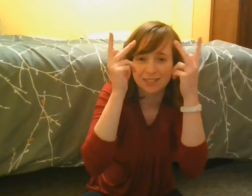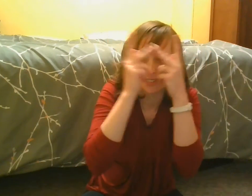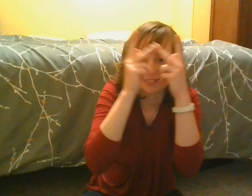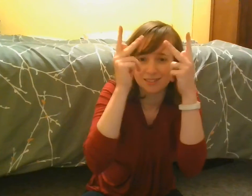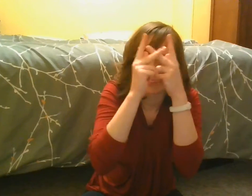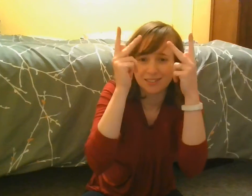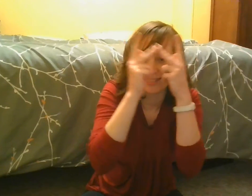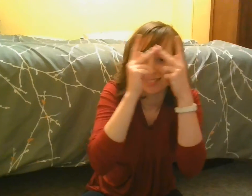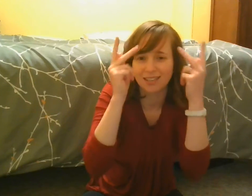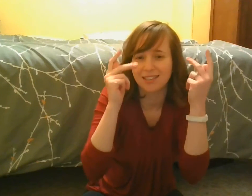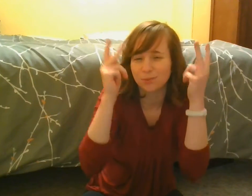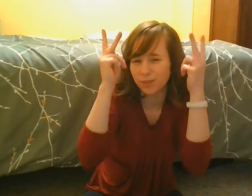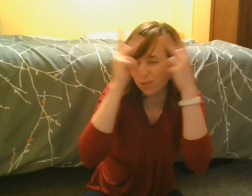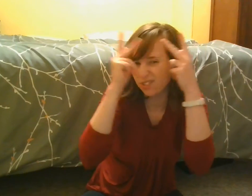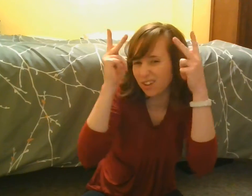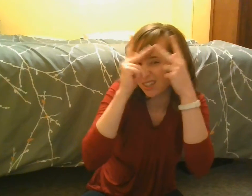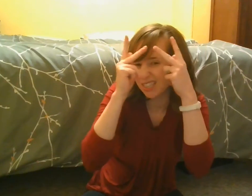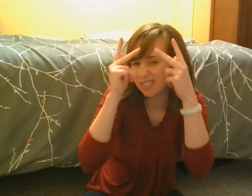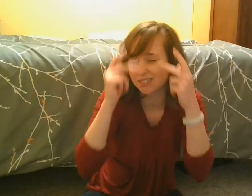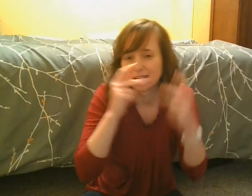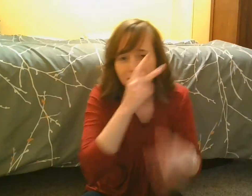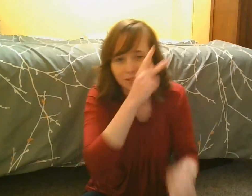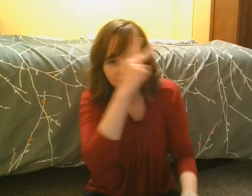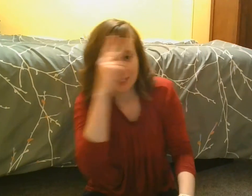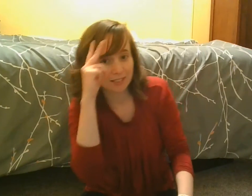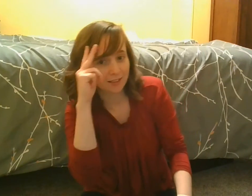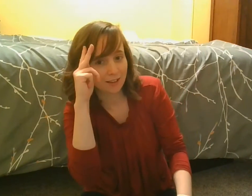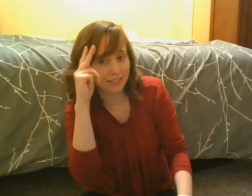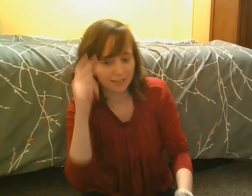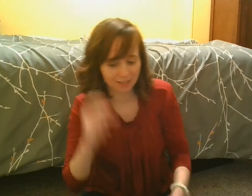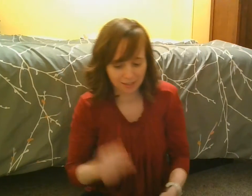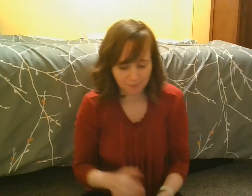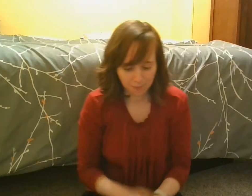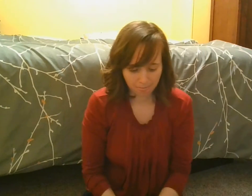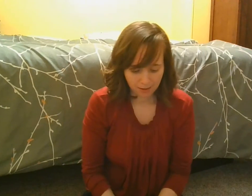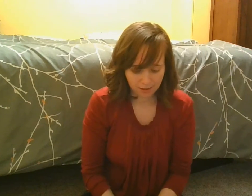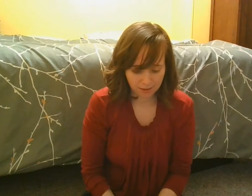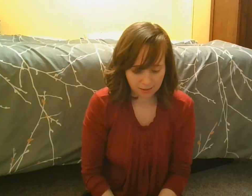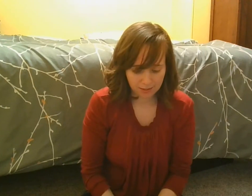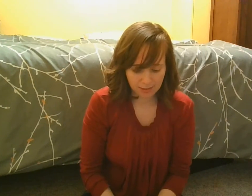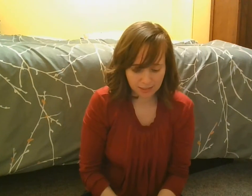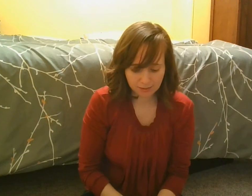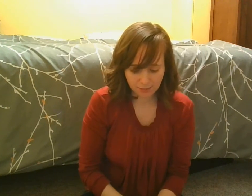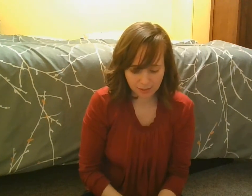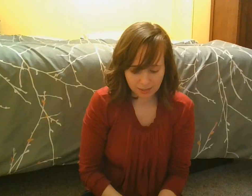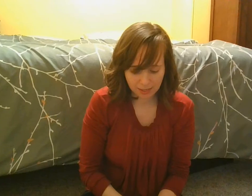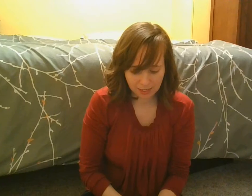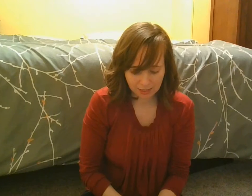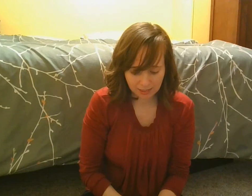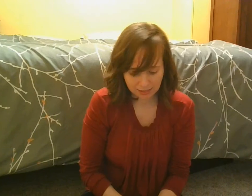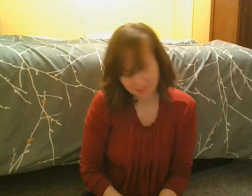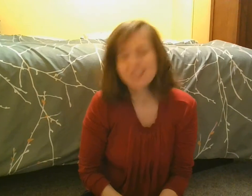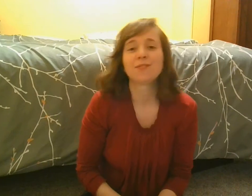to sign it this way. So thoughtless versus thoughtless. Next one is